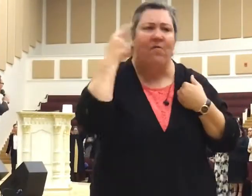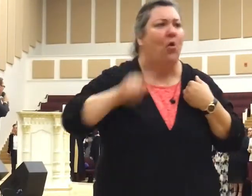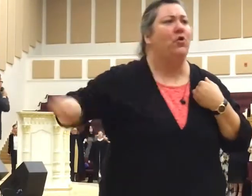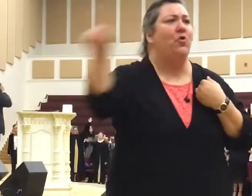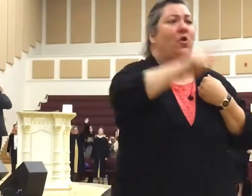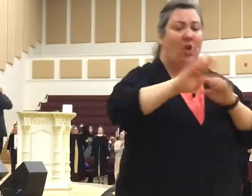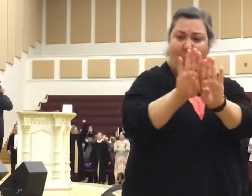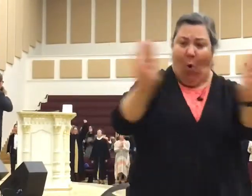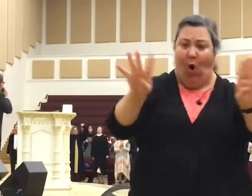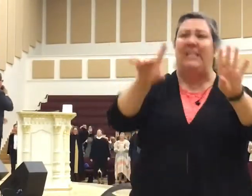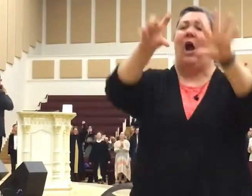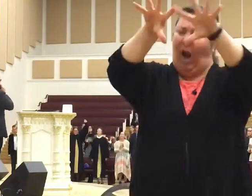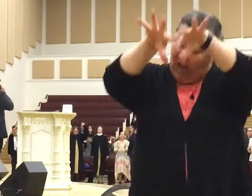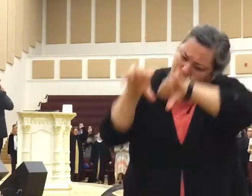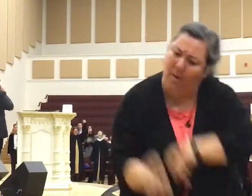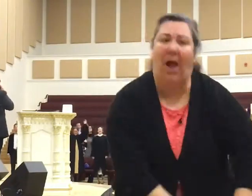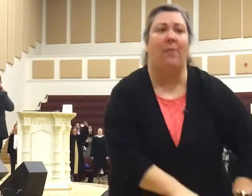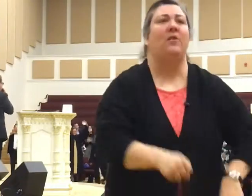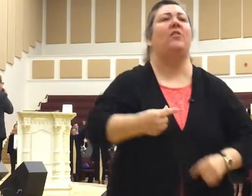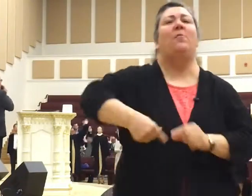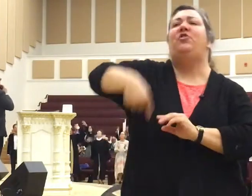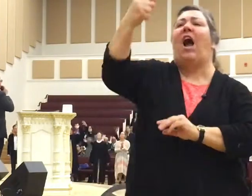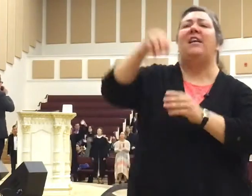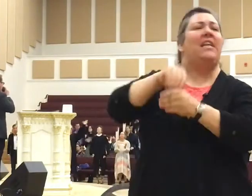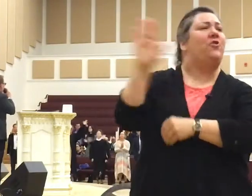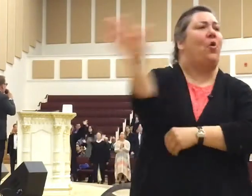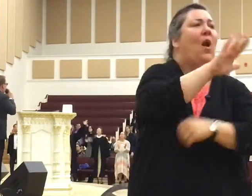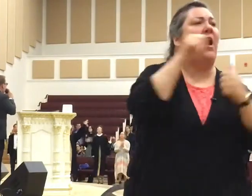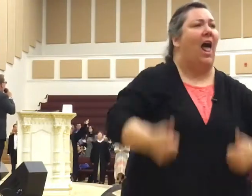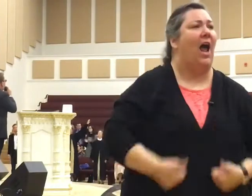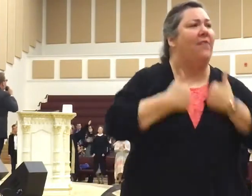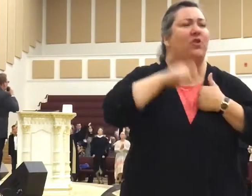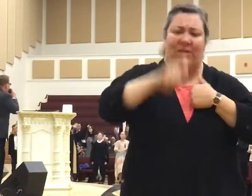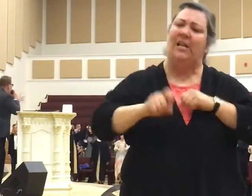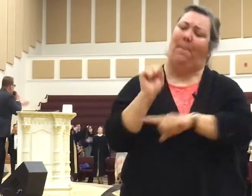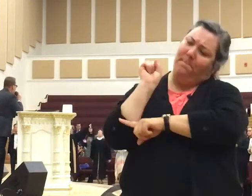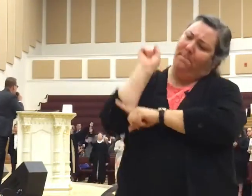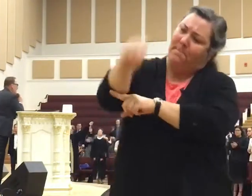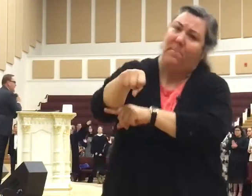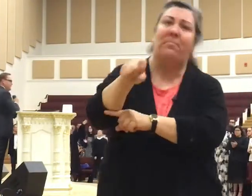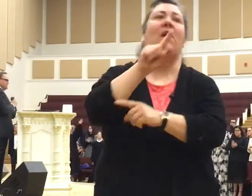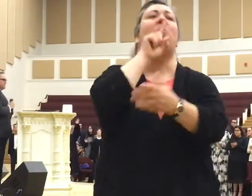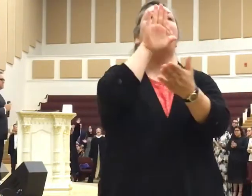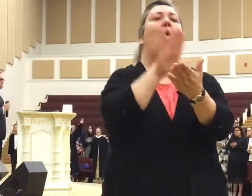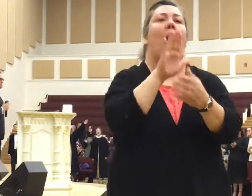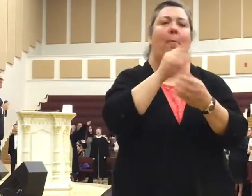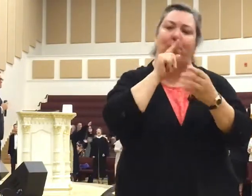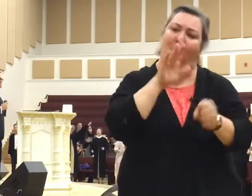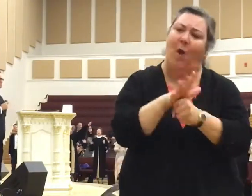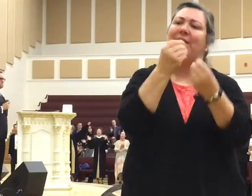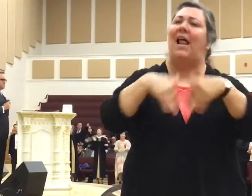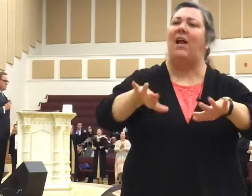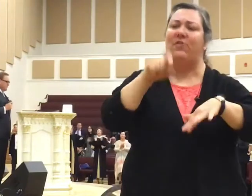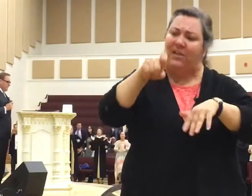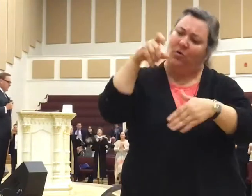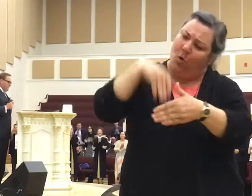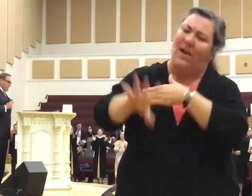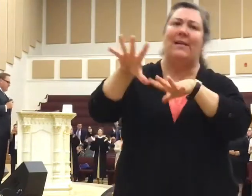torn down. There's some giants that need to be defeated. There's a promised land that needs to be taken.